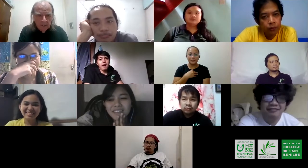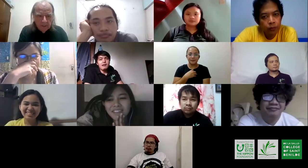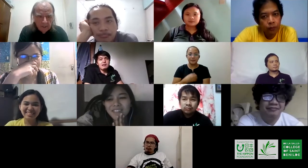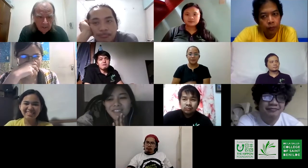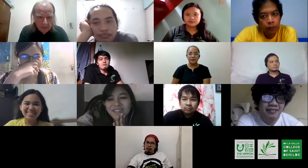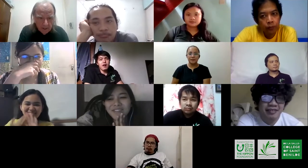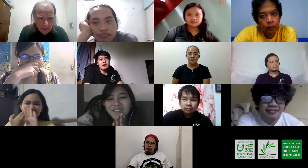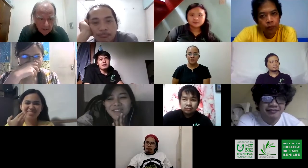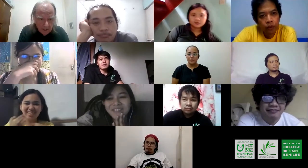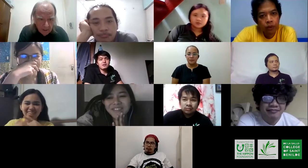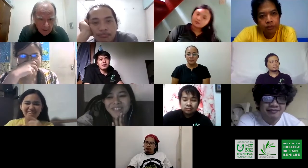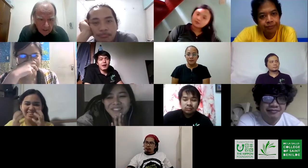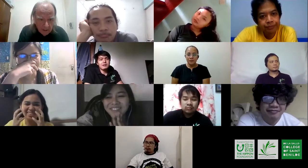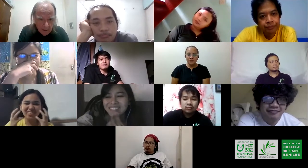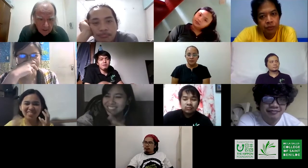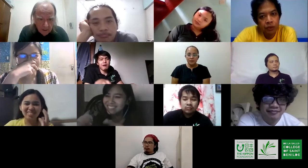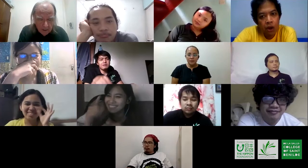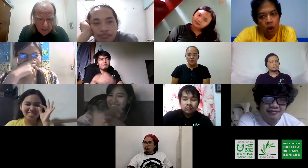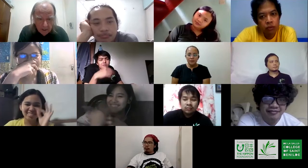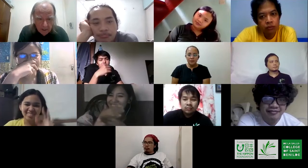Let me see here.